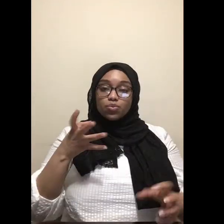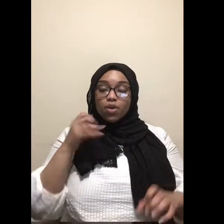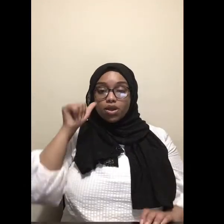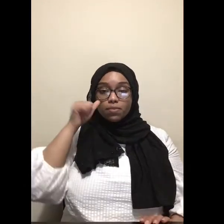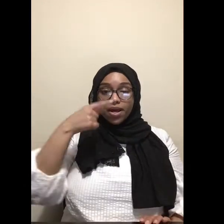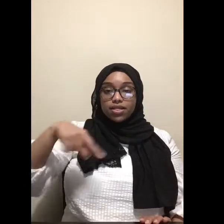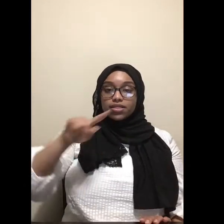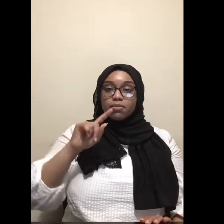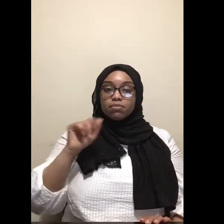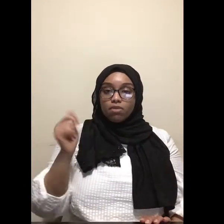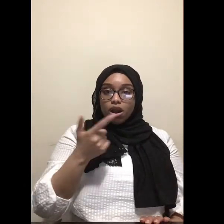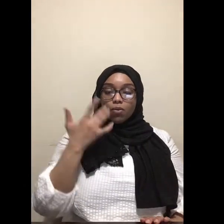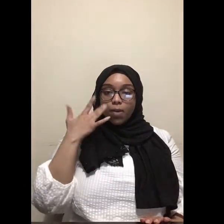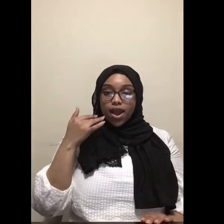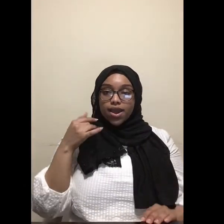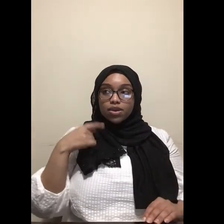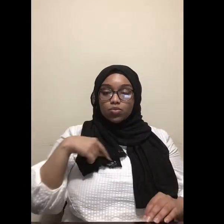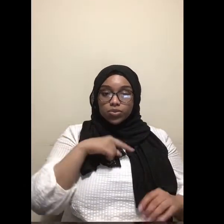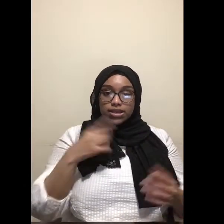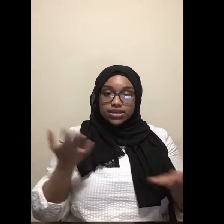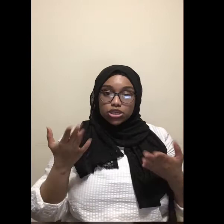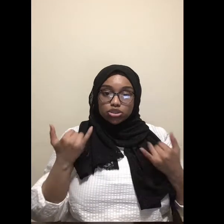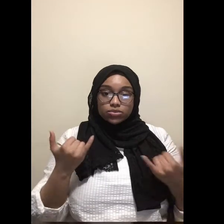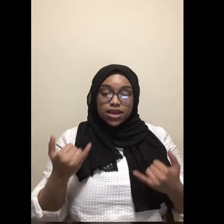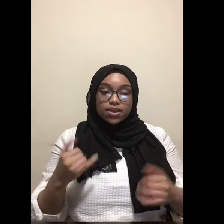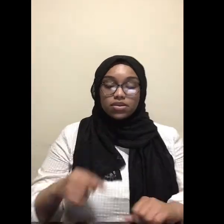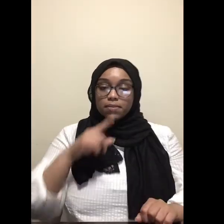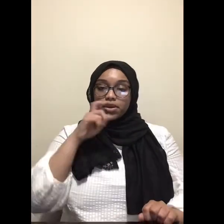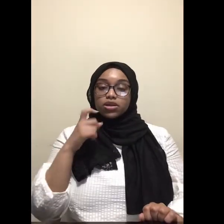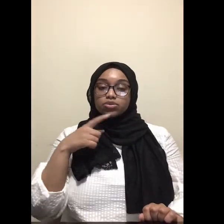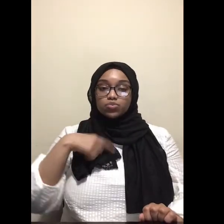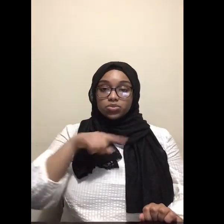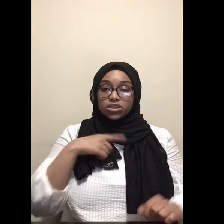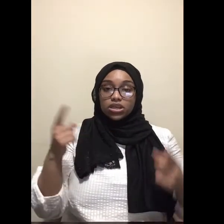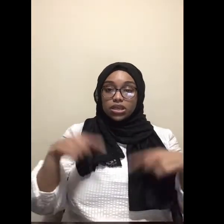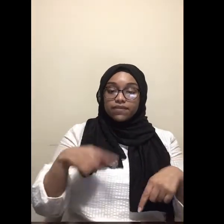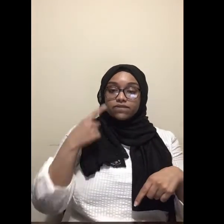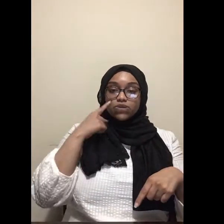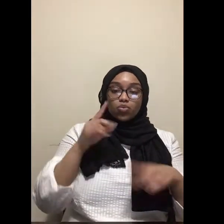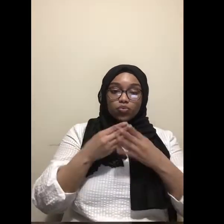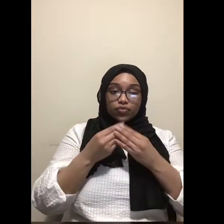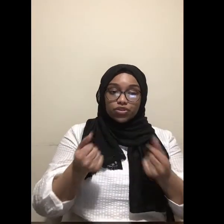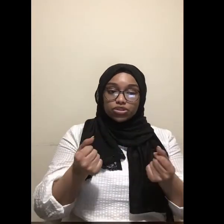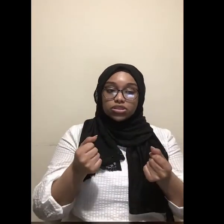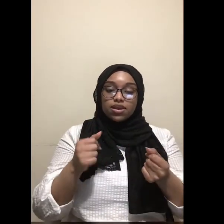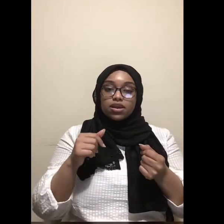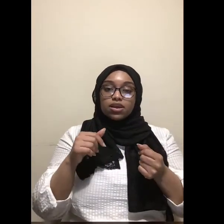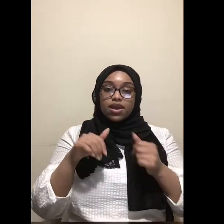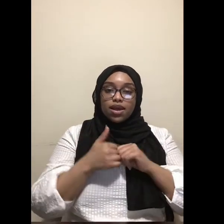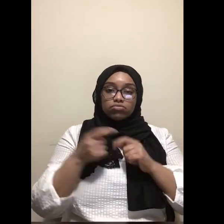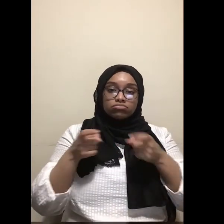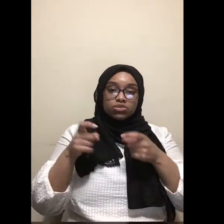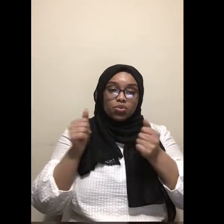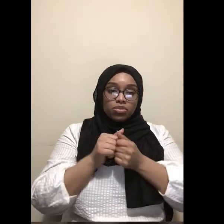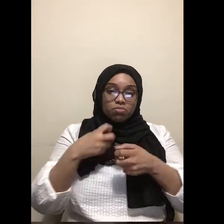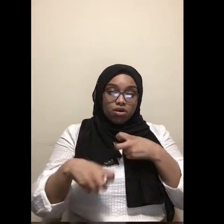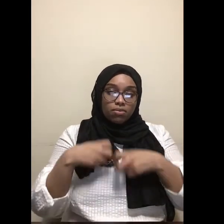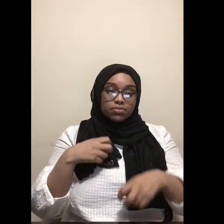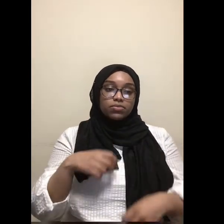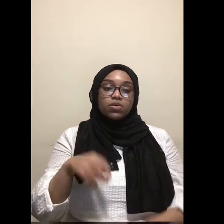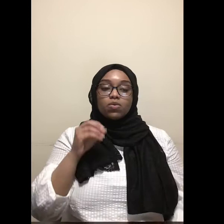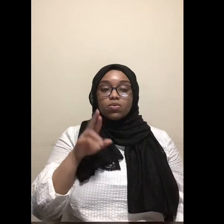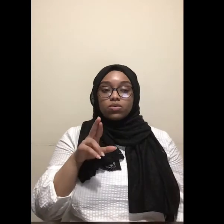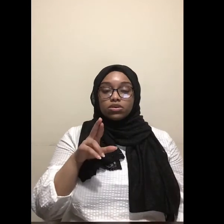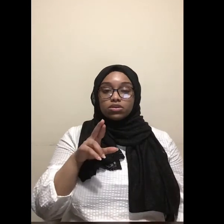are going to come to a resolution on how to deal with this problem. Or by the end of this meeting